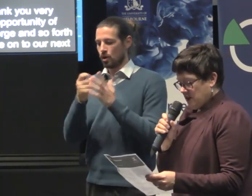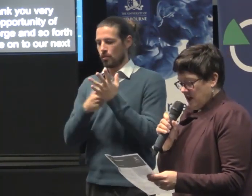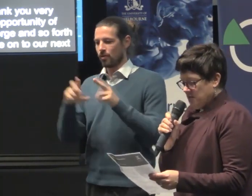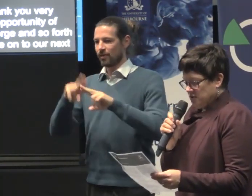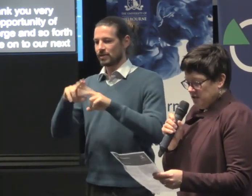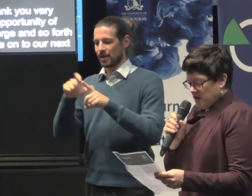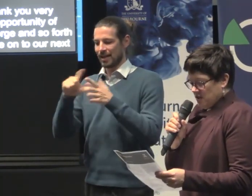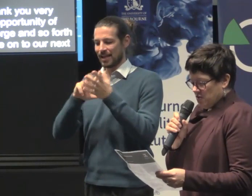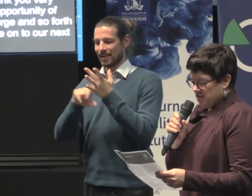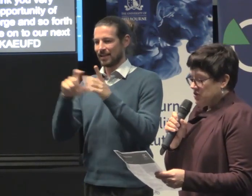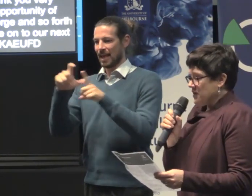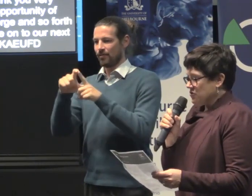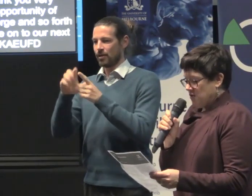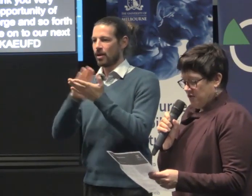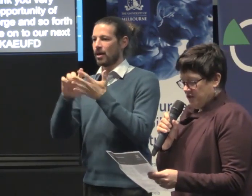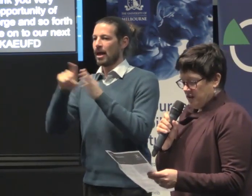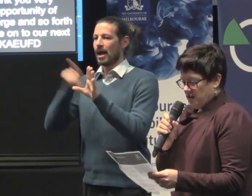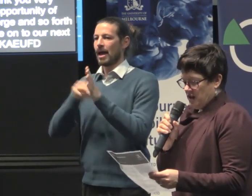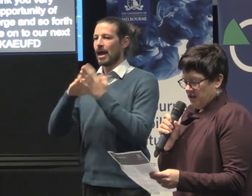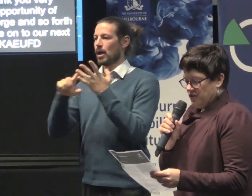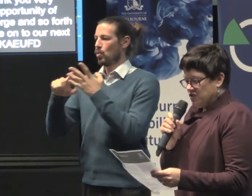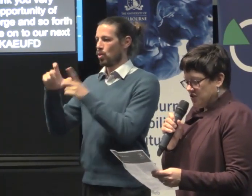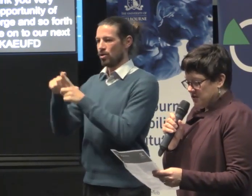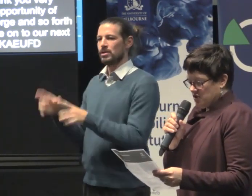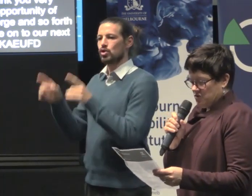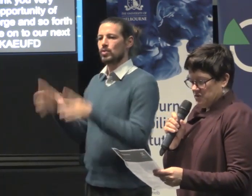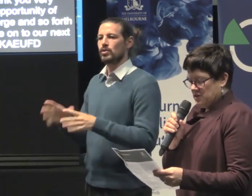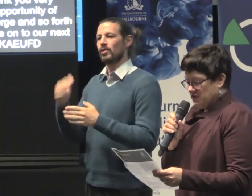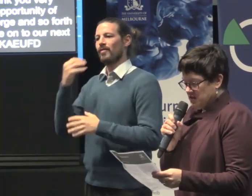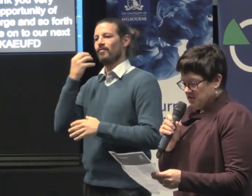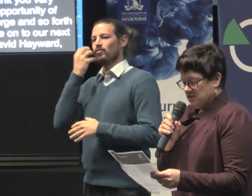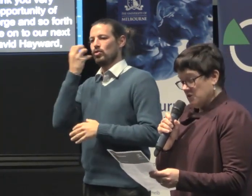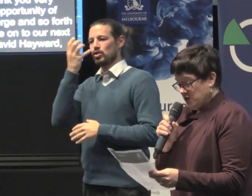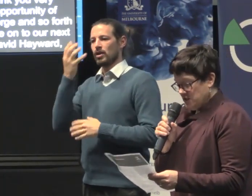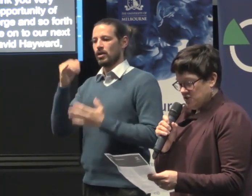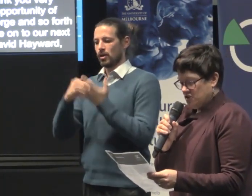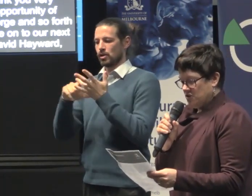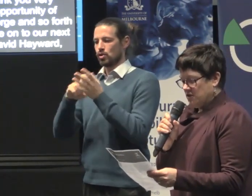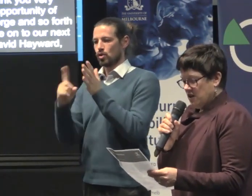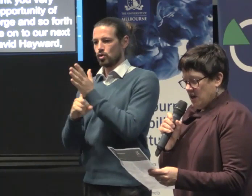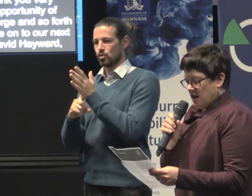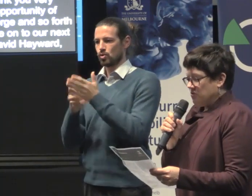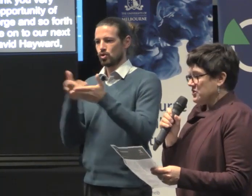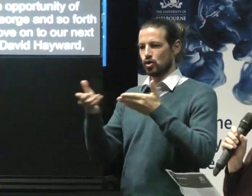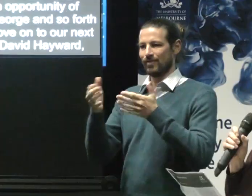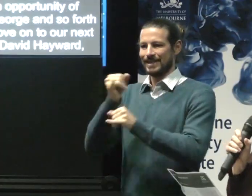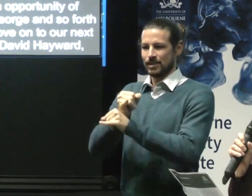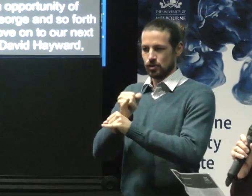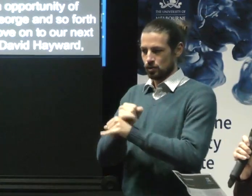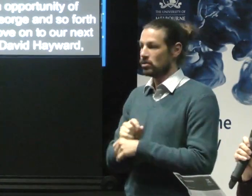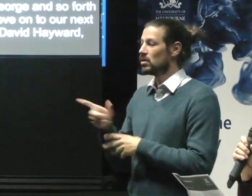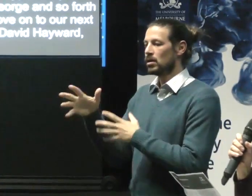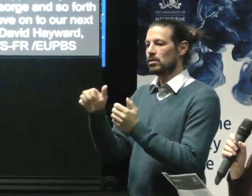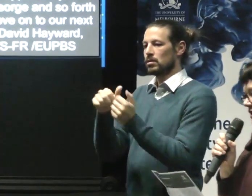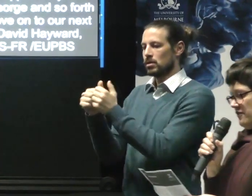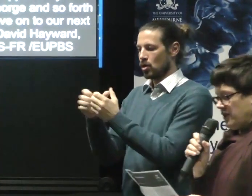David Haywood, who is Director of the Future Social Service Institute, which is a